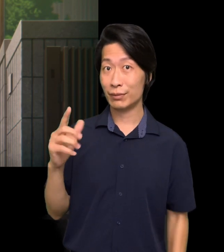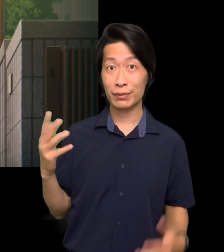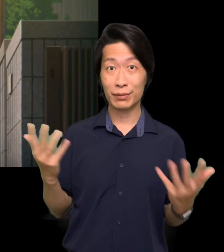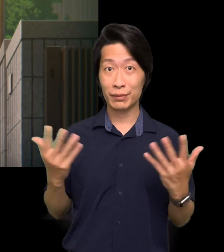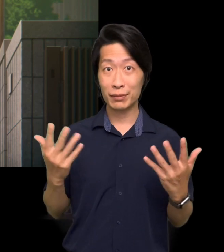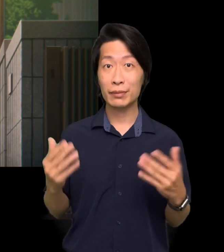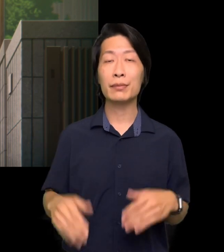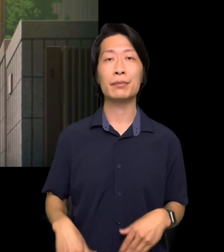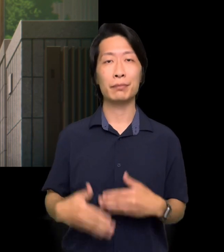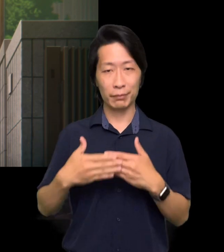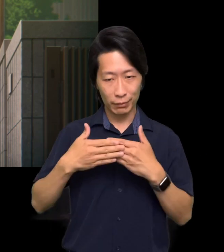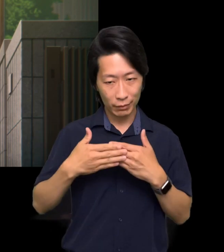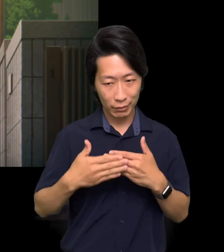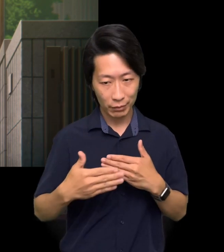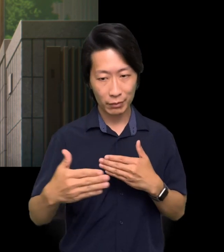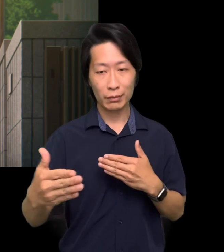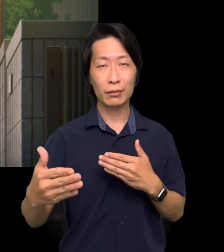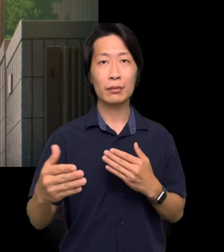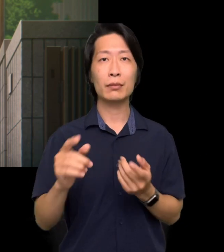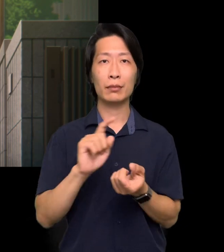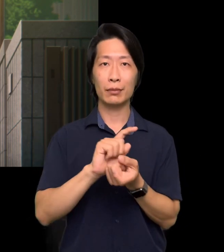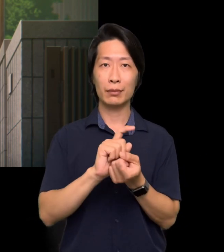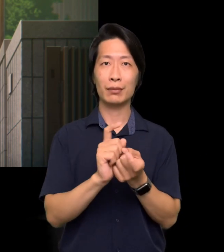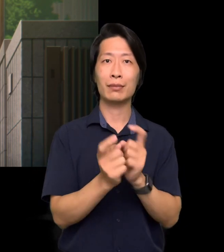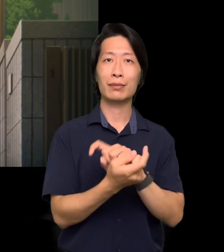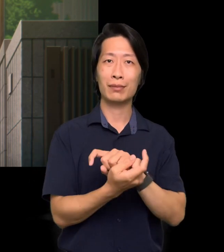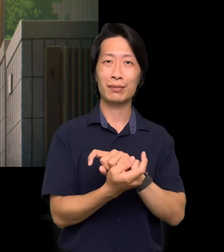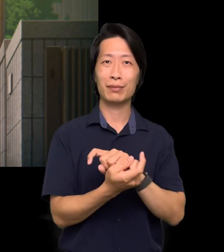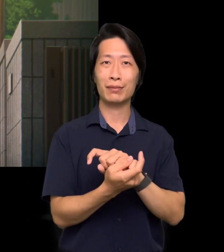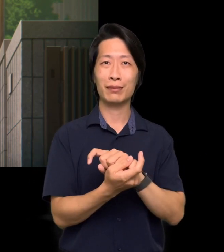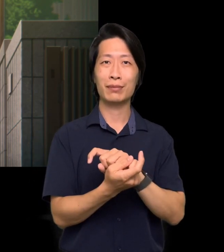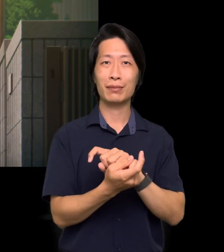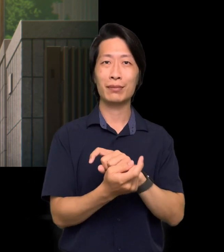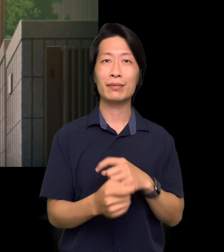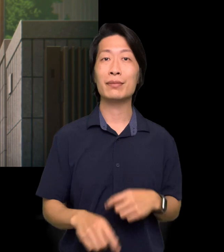ASL, from now on, change.